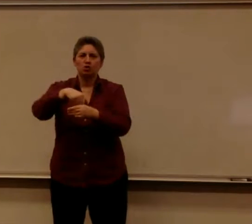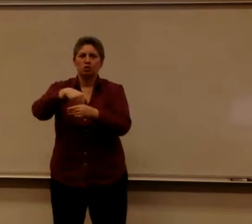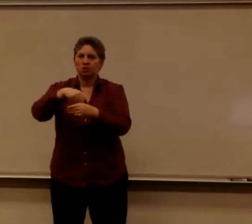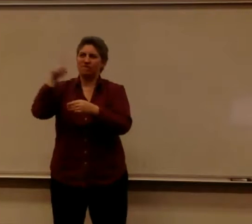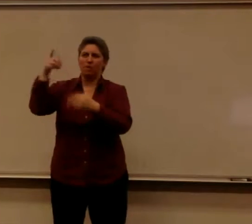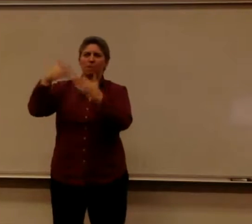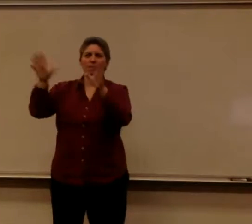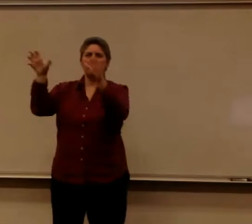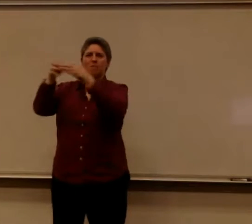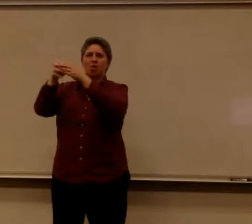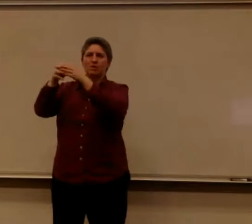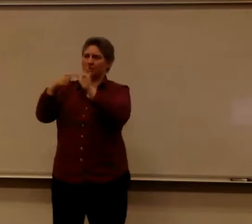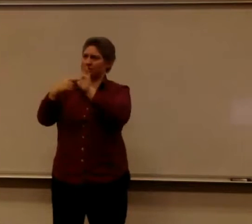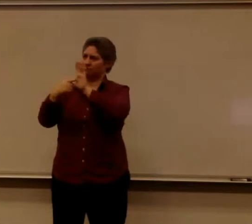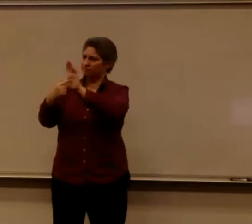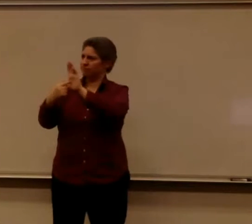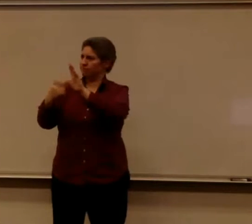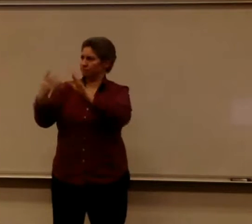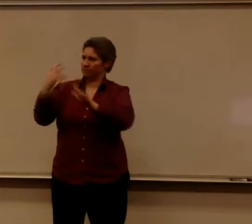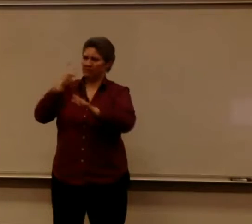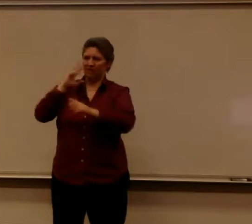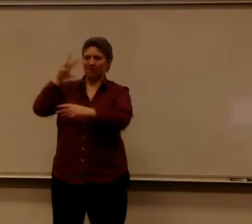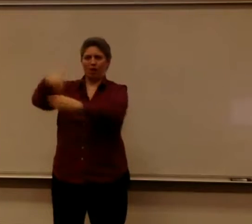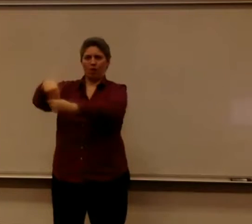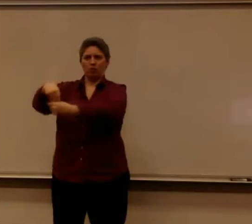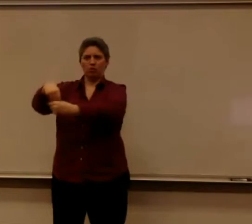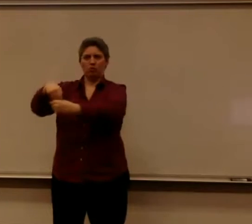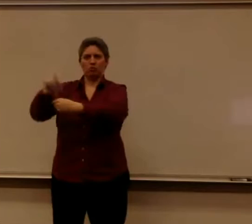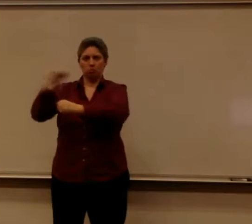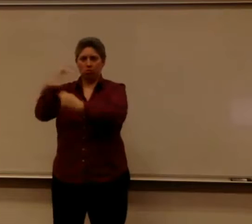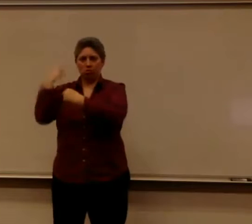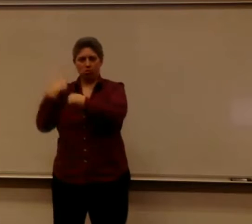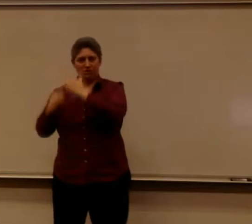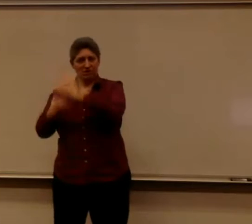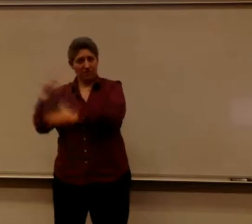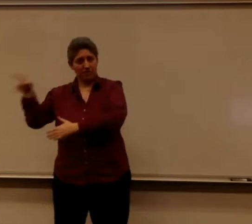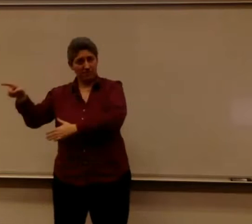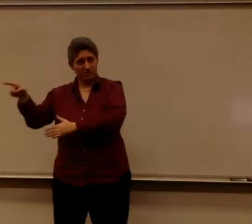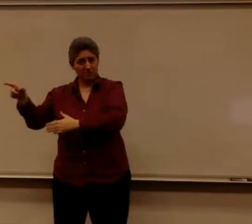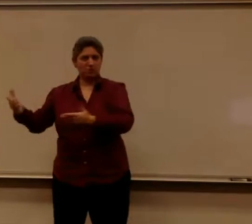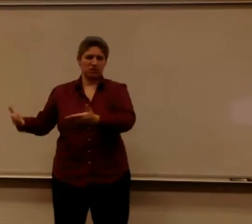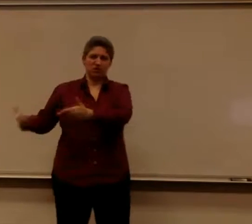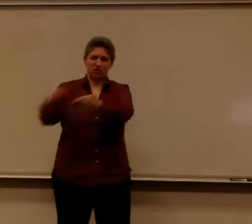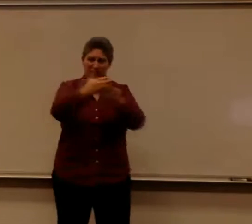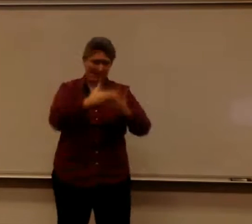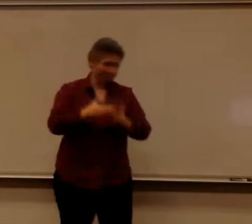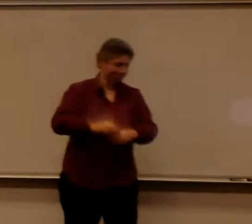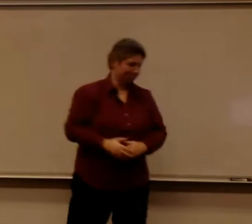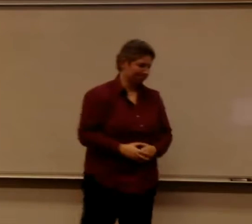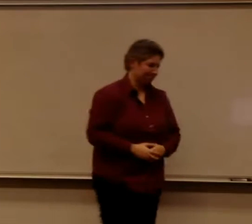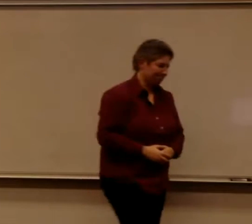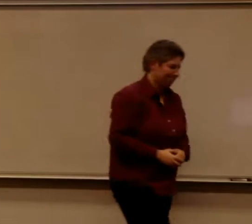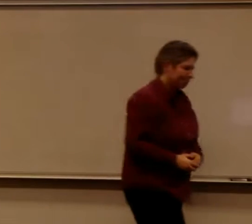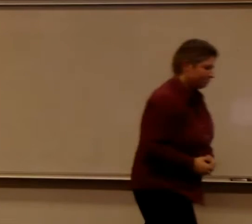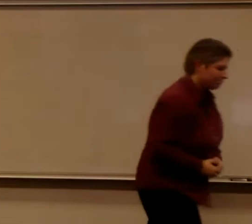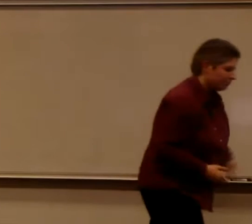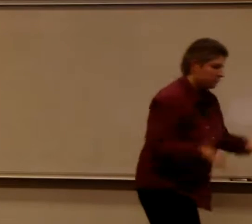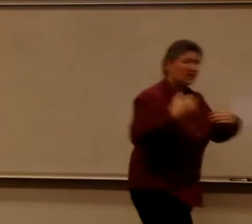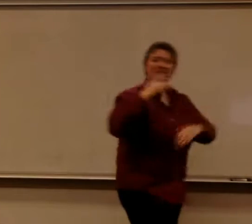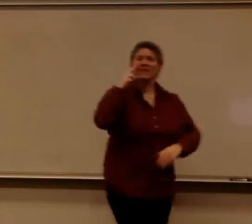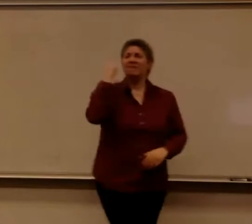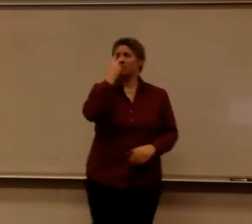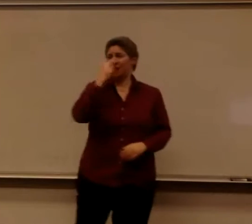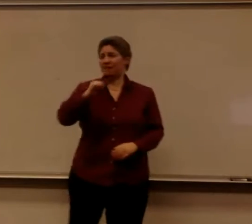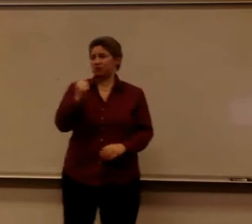They're also involved of developing the education policy for public bodies to see that deaf people are far more involved, so they'll be responsible for